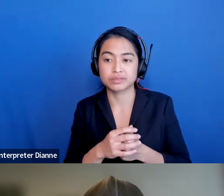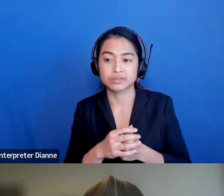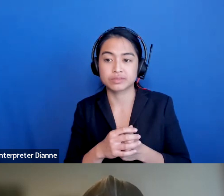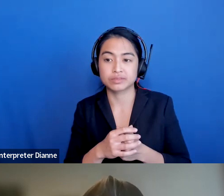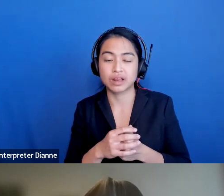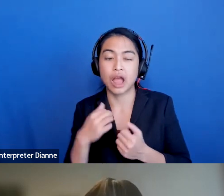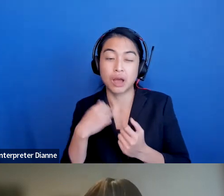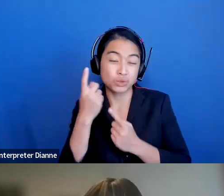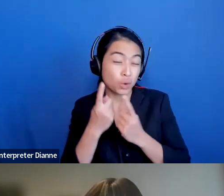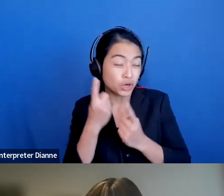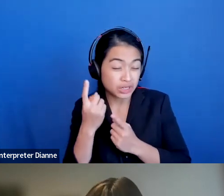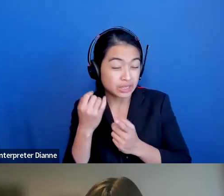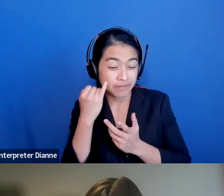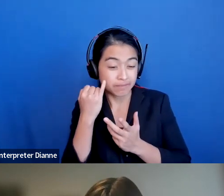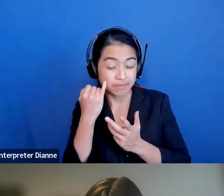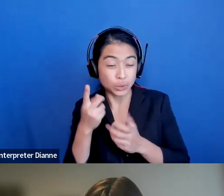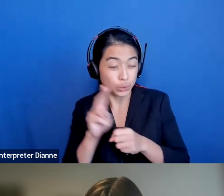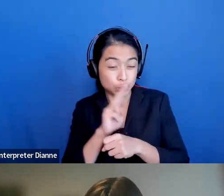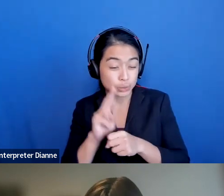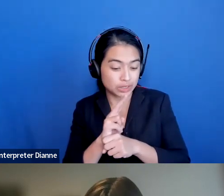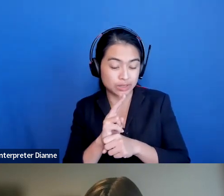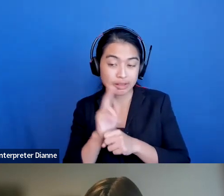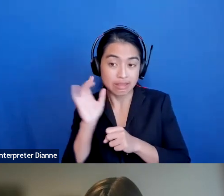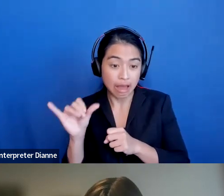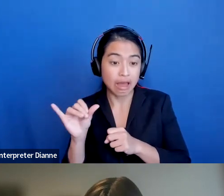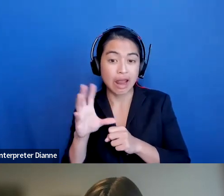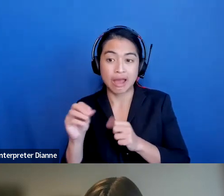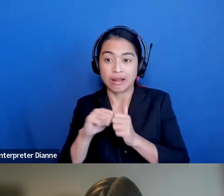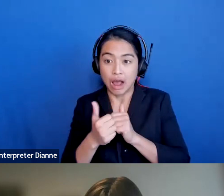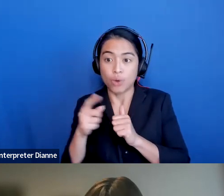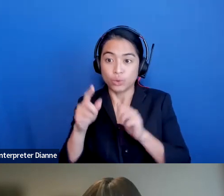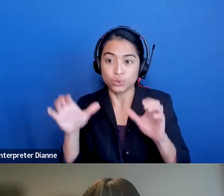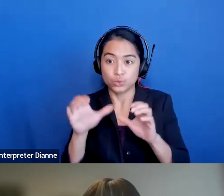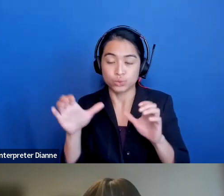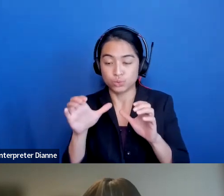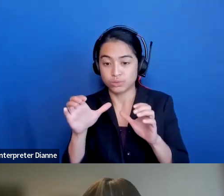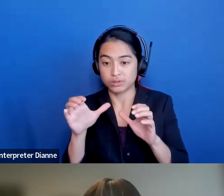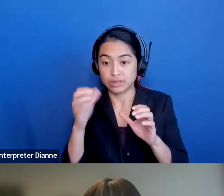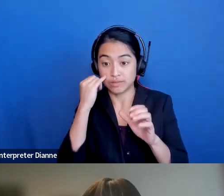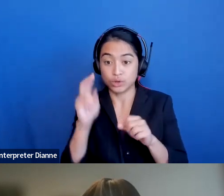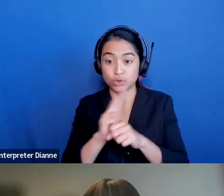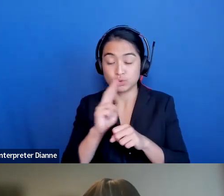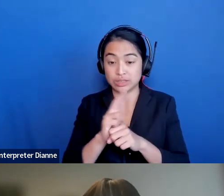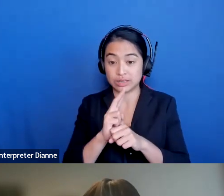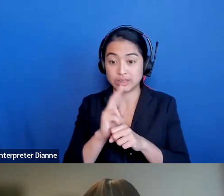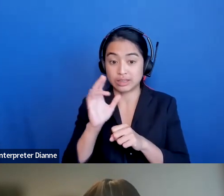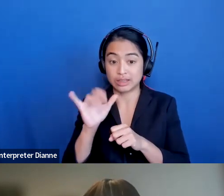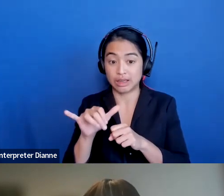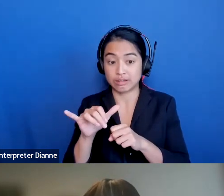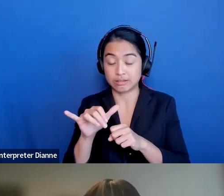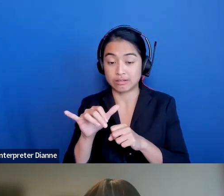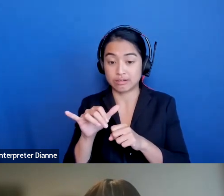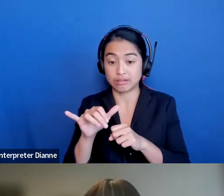I just wondered if you were using that and how you were using it, and if you were using in the capability